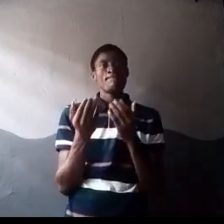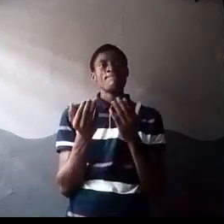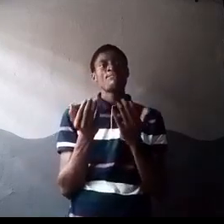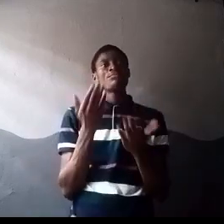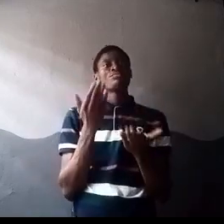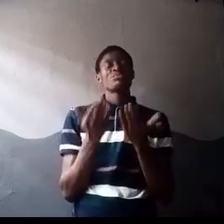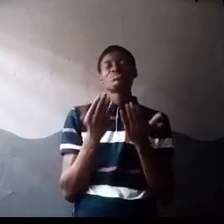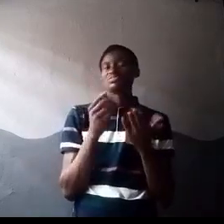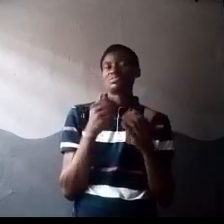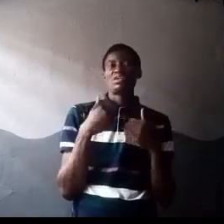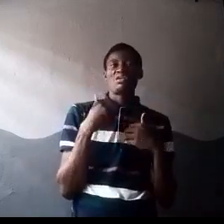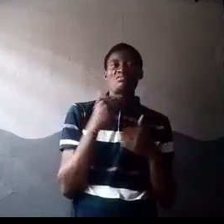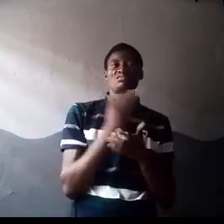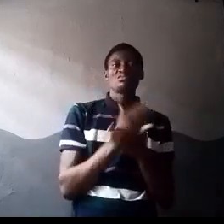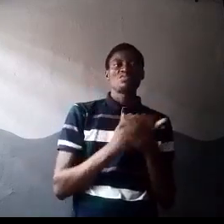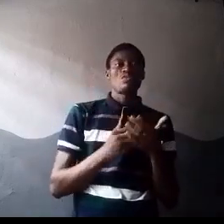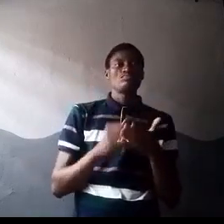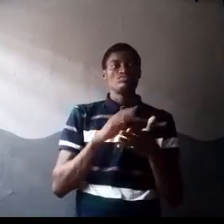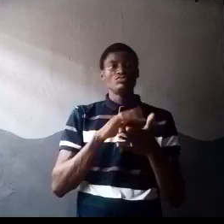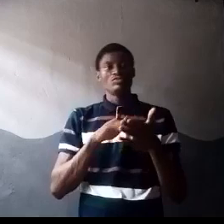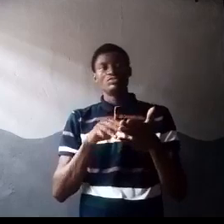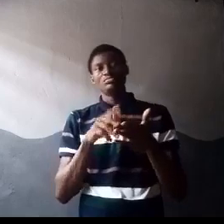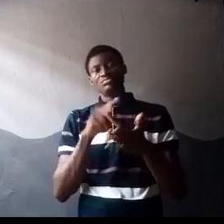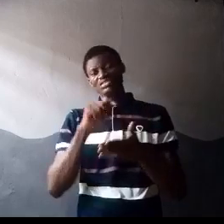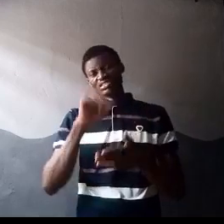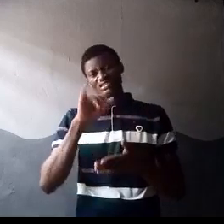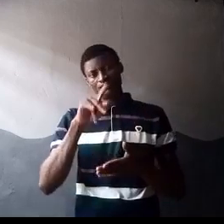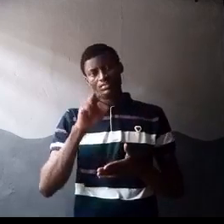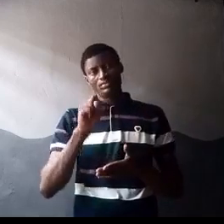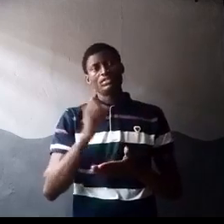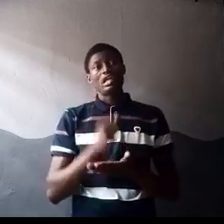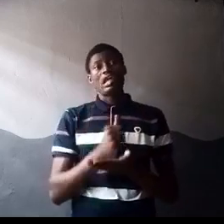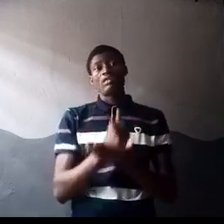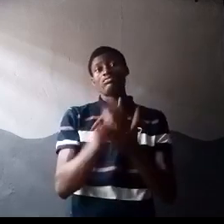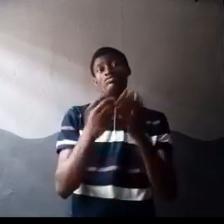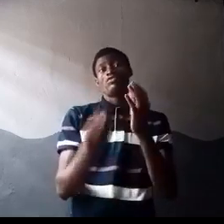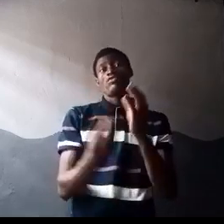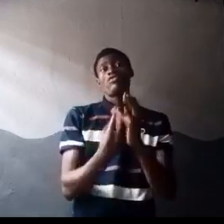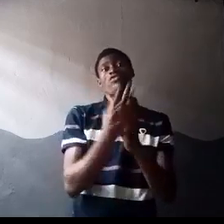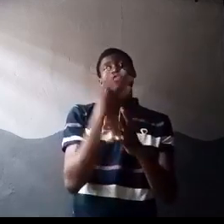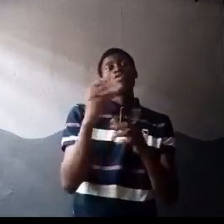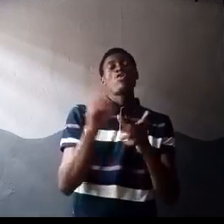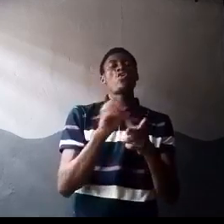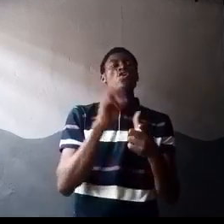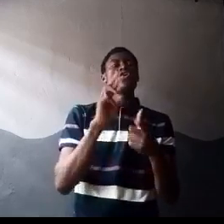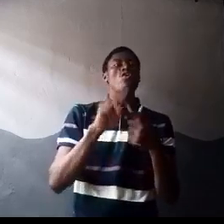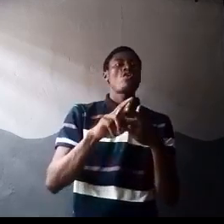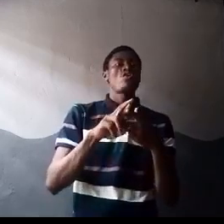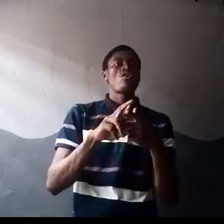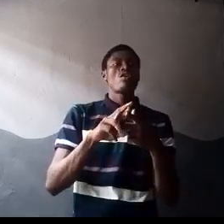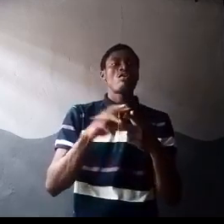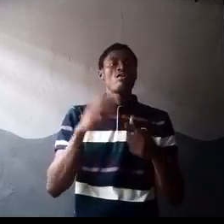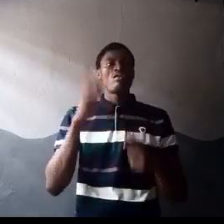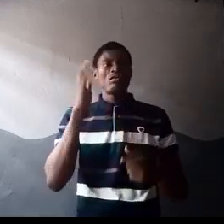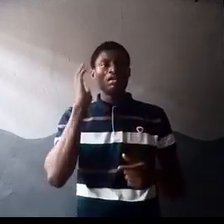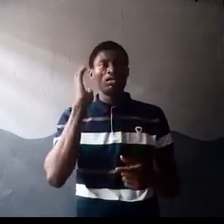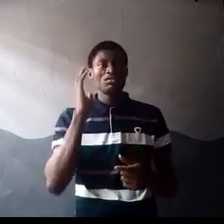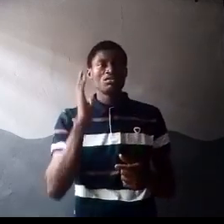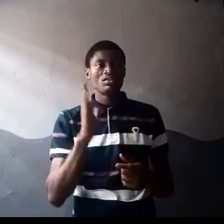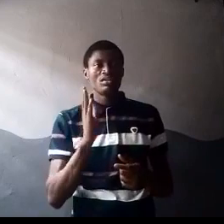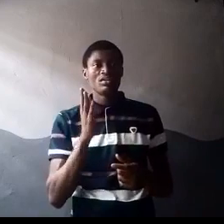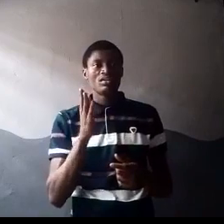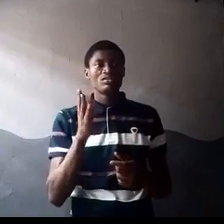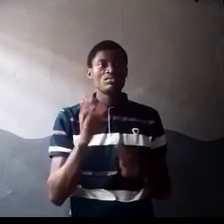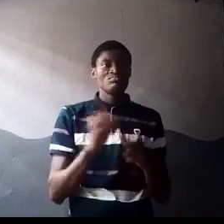that are in this course that will benefit you, that will help you grow? Is it the lecturers there? Is it the experiences they have?